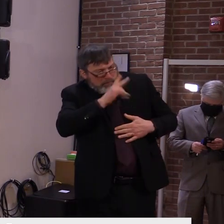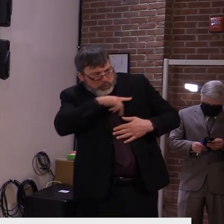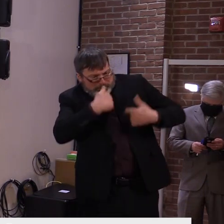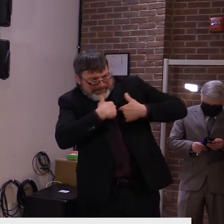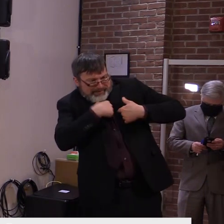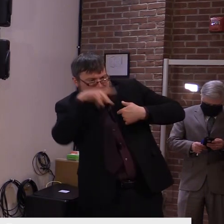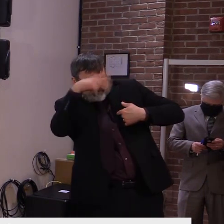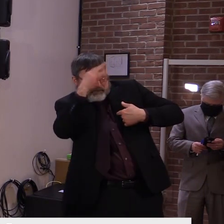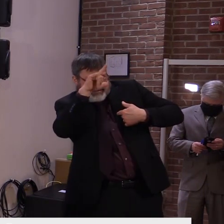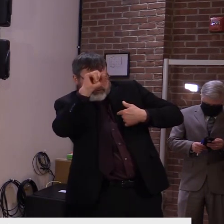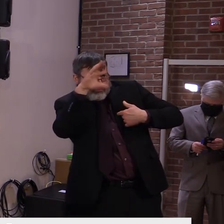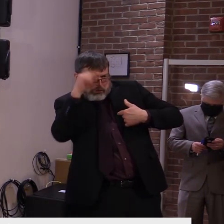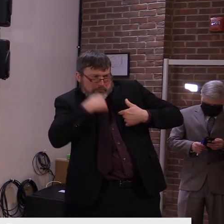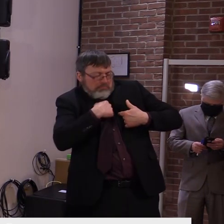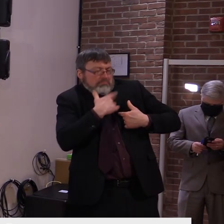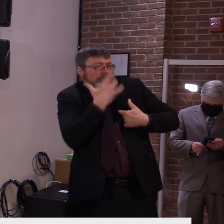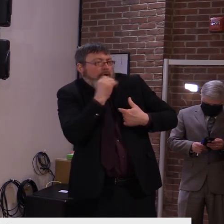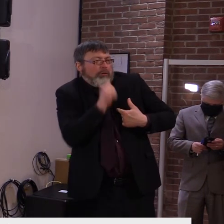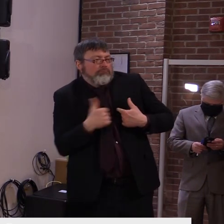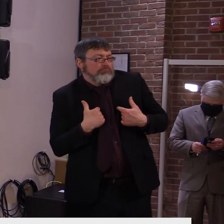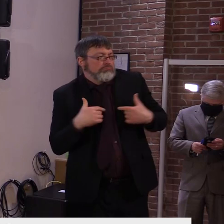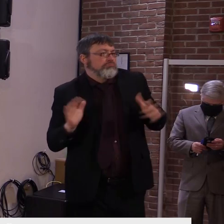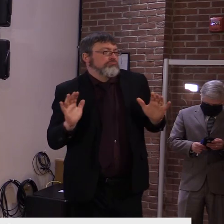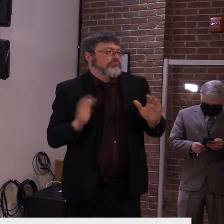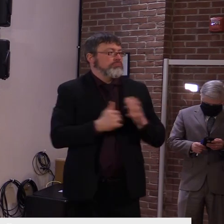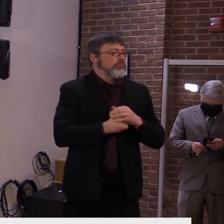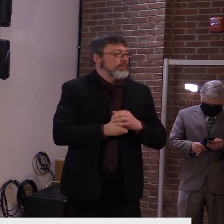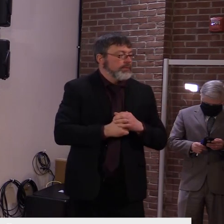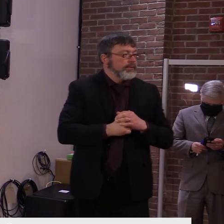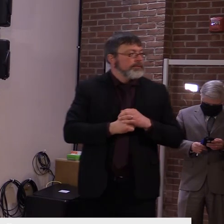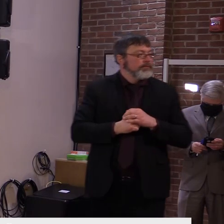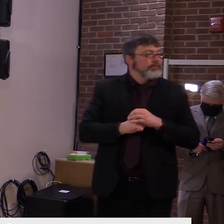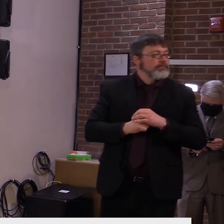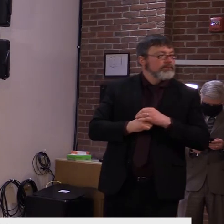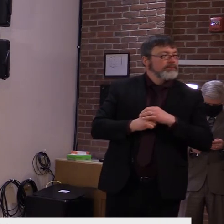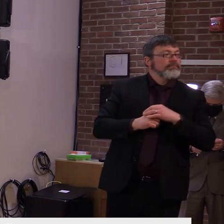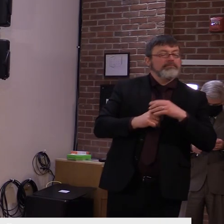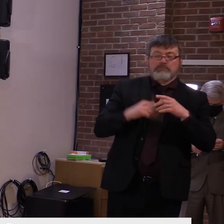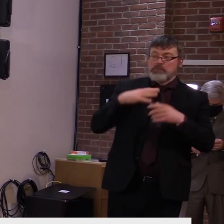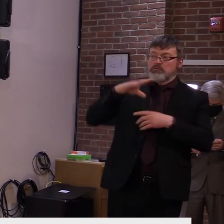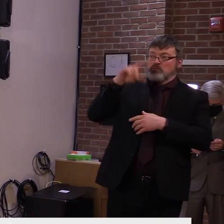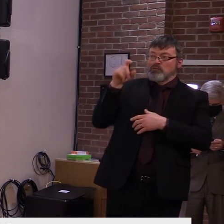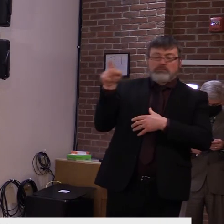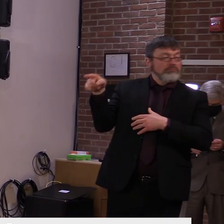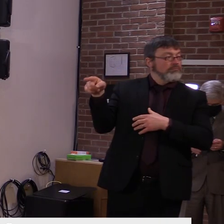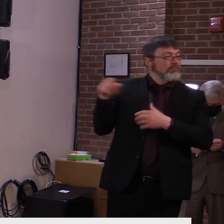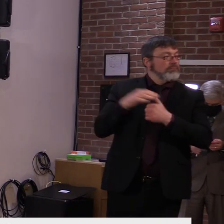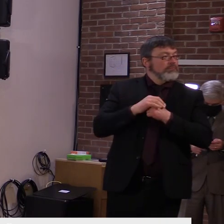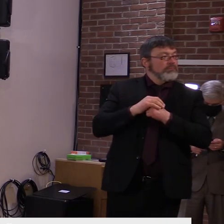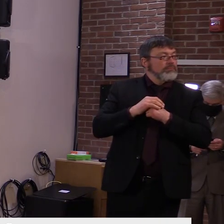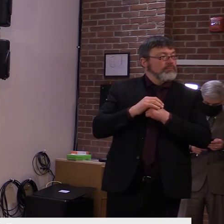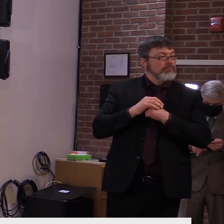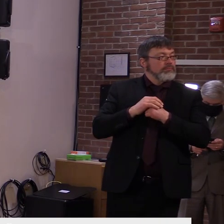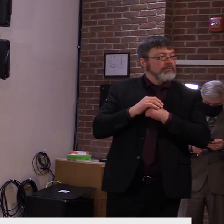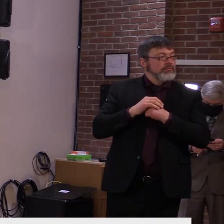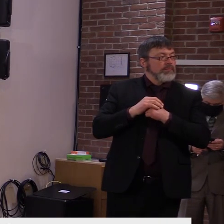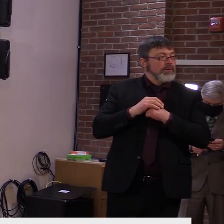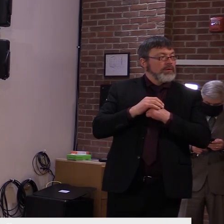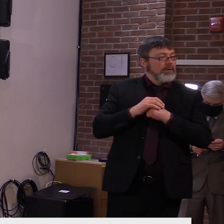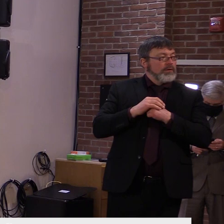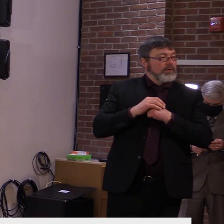I don't know if this is for you, Governor, or for Secretary Smith. There are presumably plenty of Vermonters who are under the age